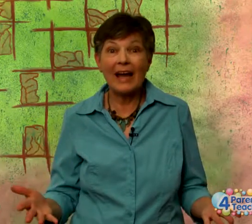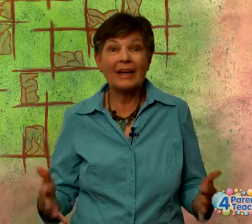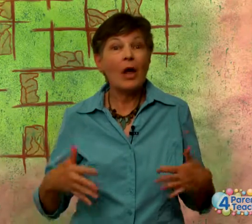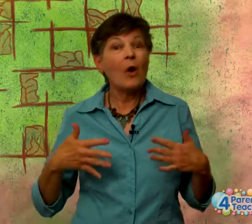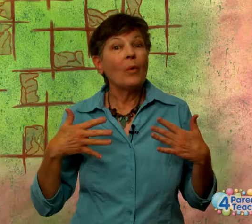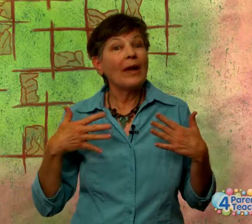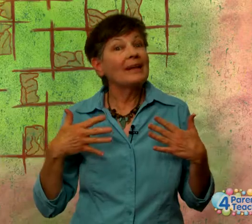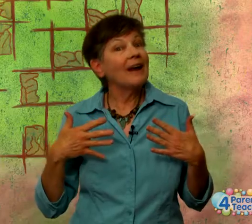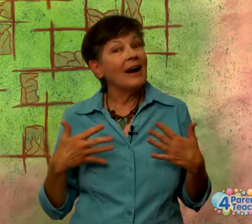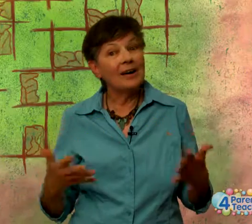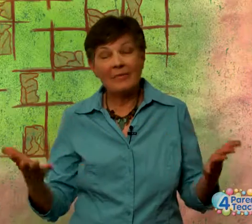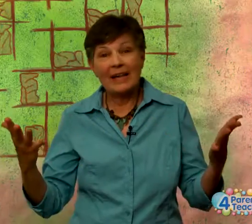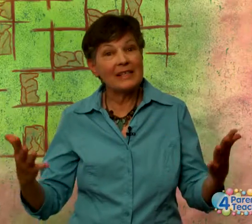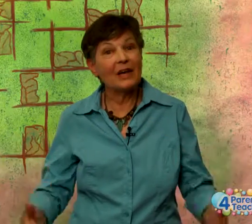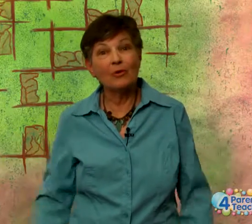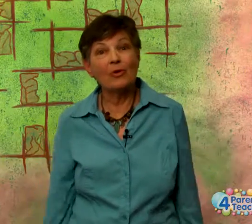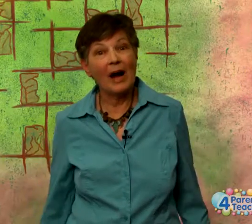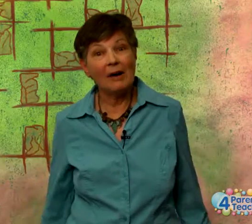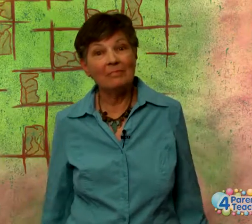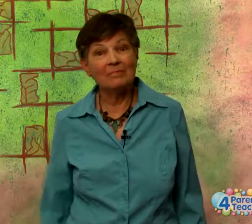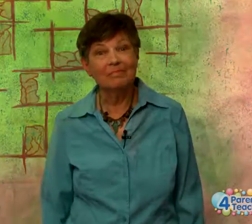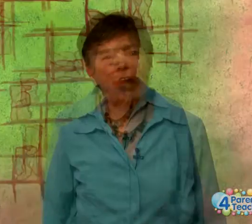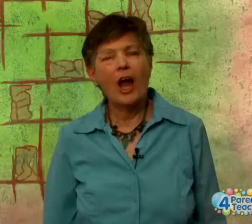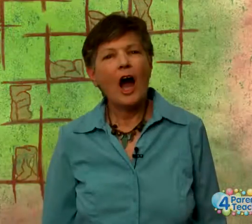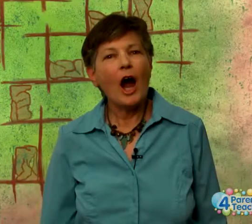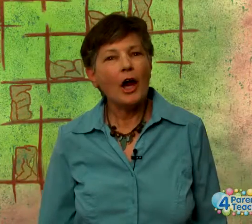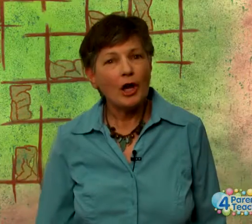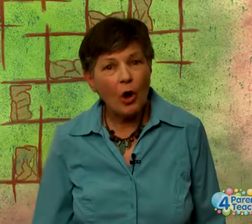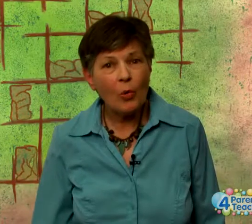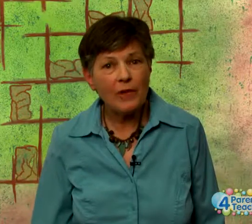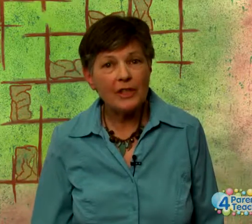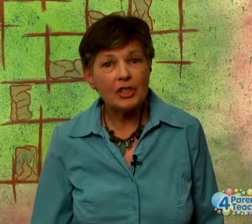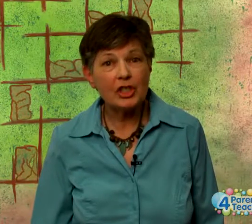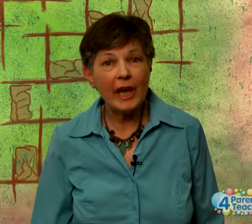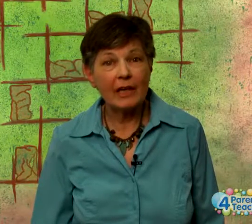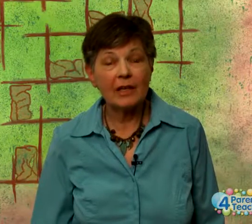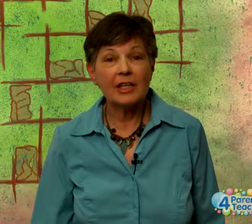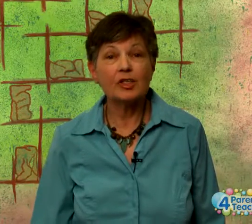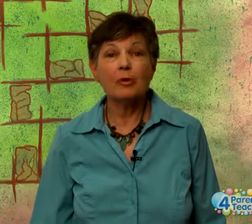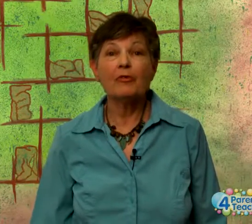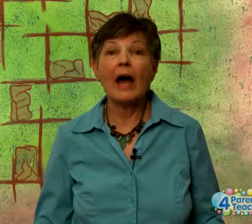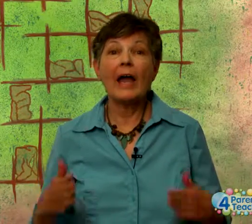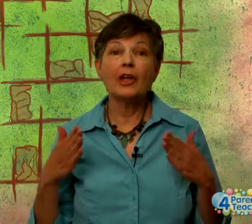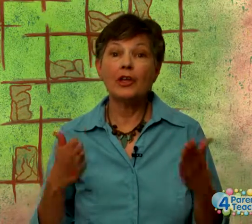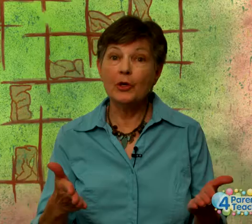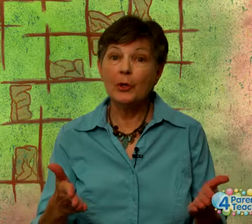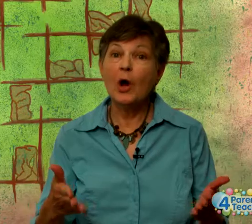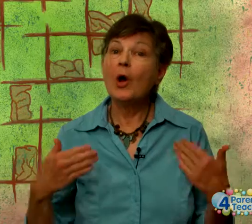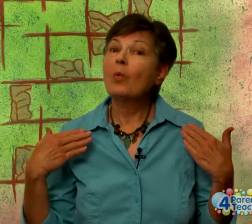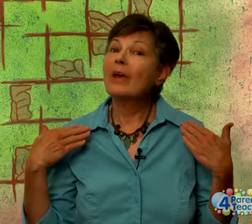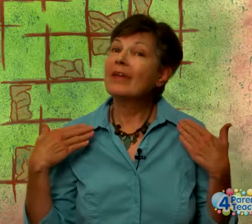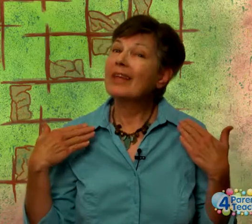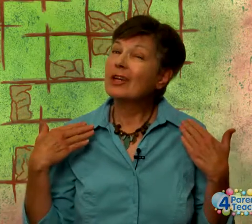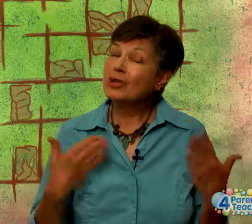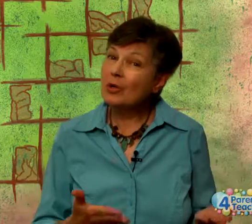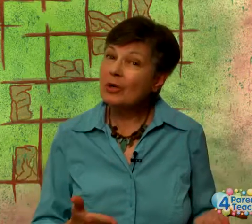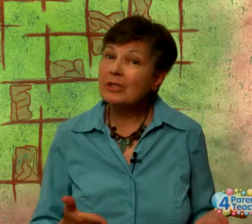son as they grew up. Our goal with this channel is to provide you with tools